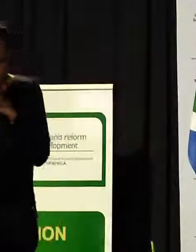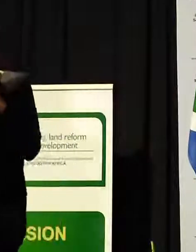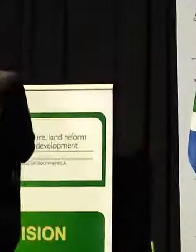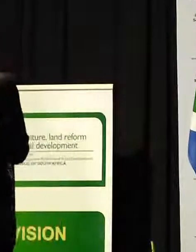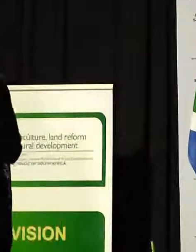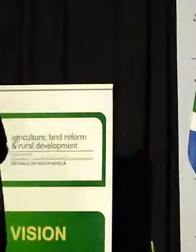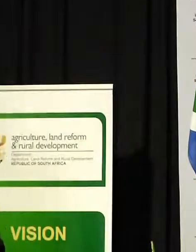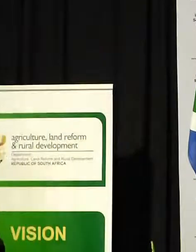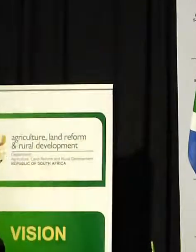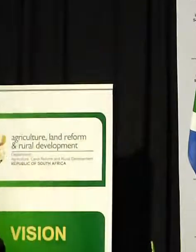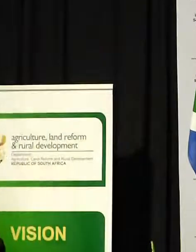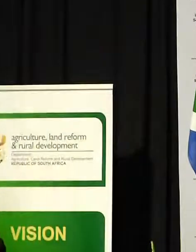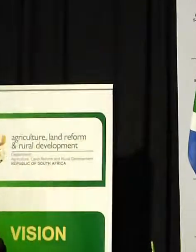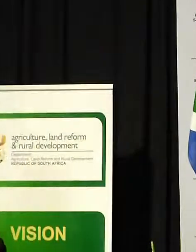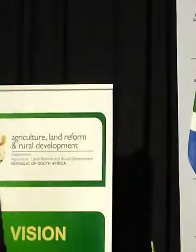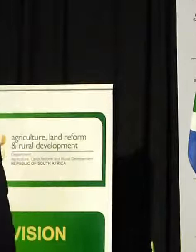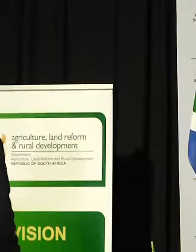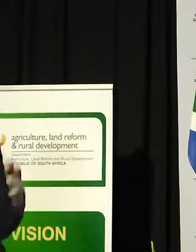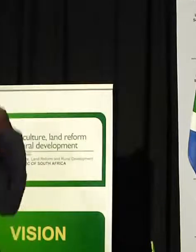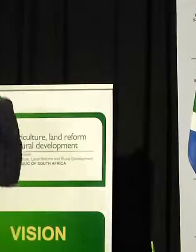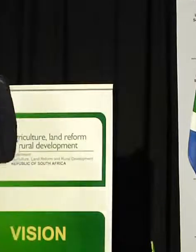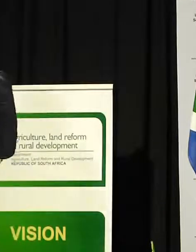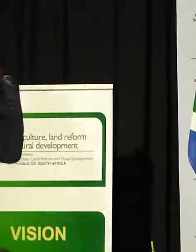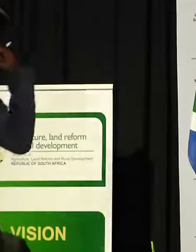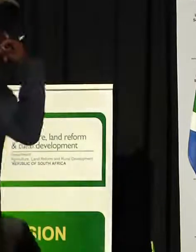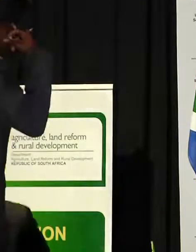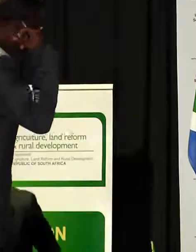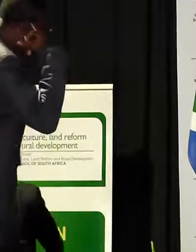Thank you. Commission 1B.